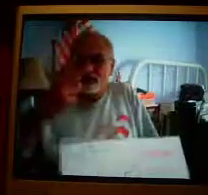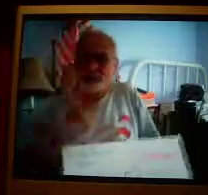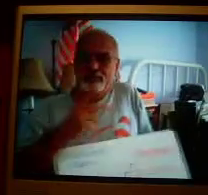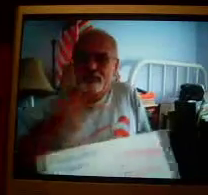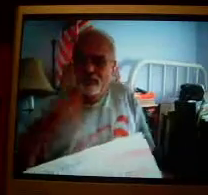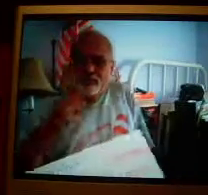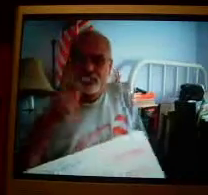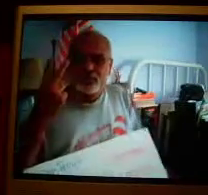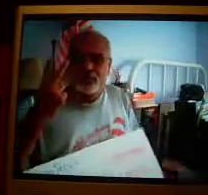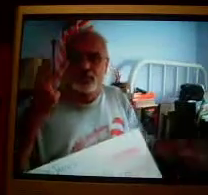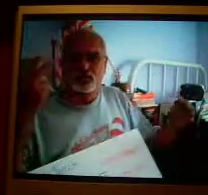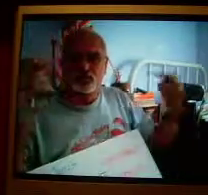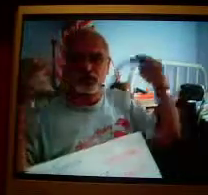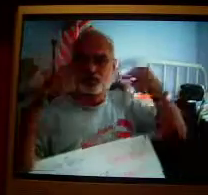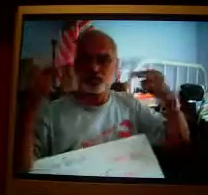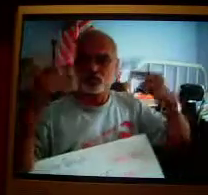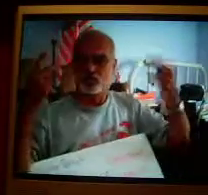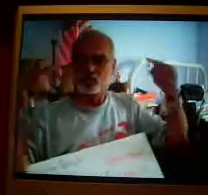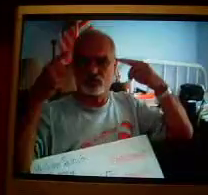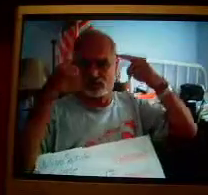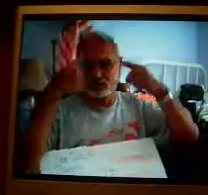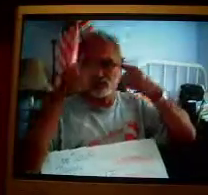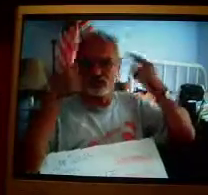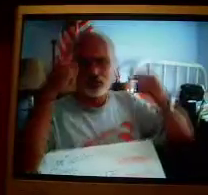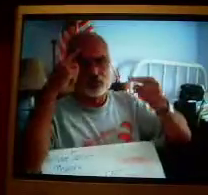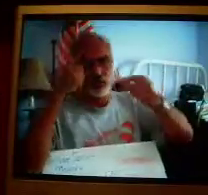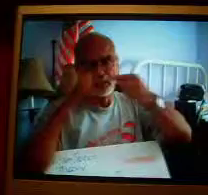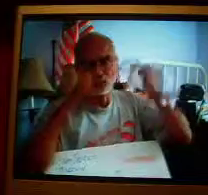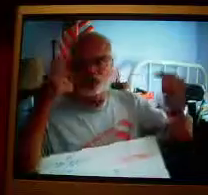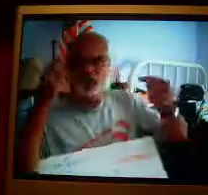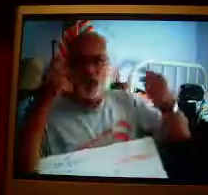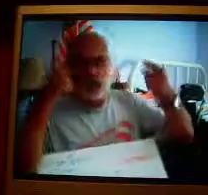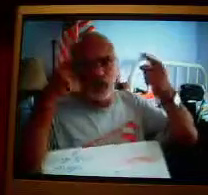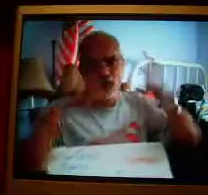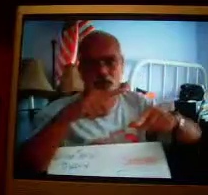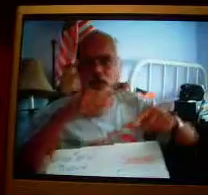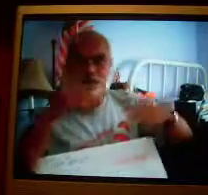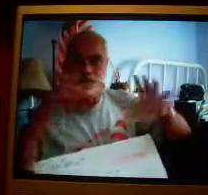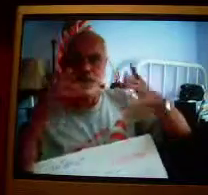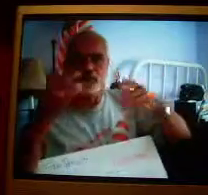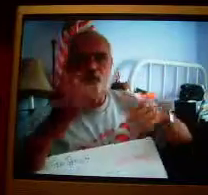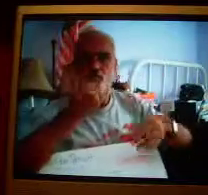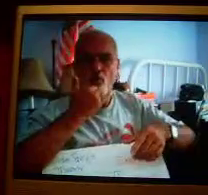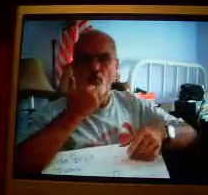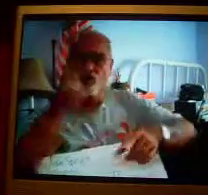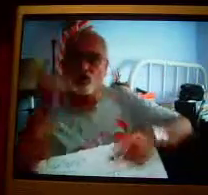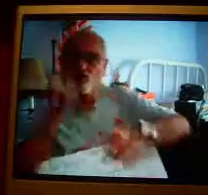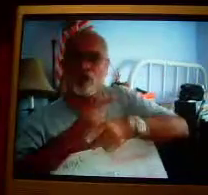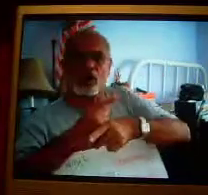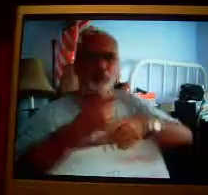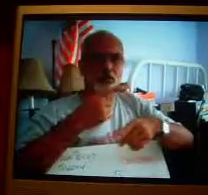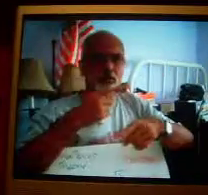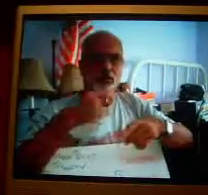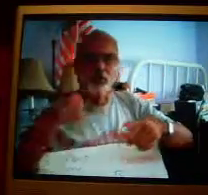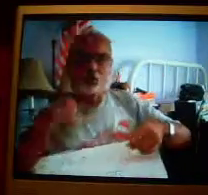Then, second, you're just having different ideas and opinions and agreeing and disagreeing. You're right and you're